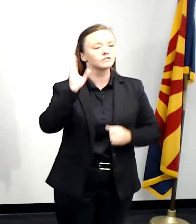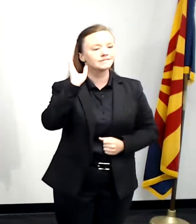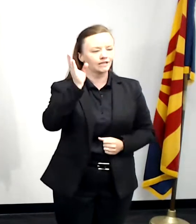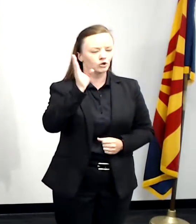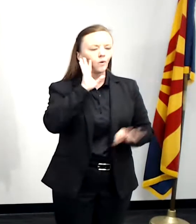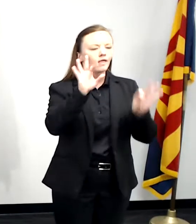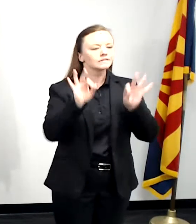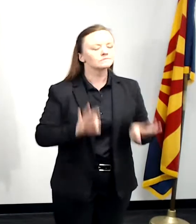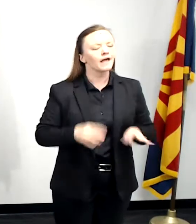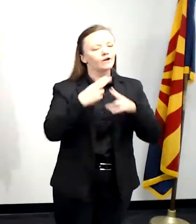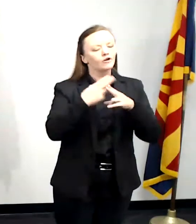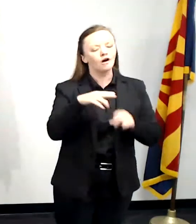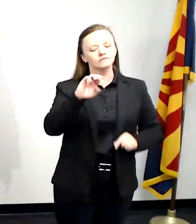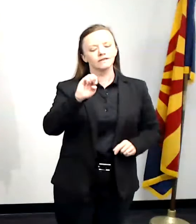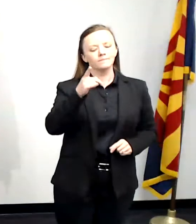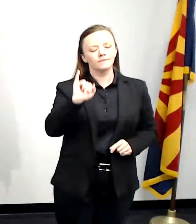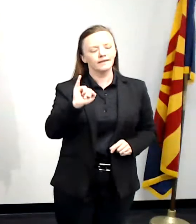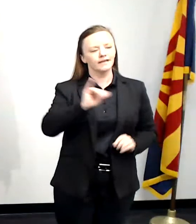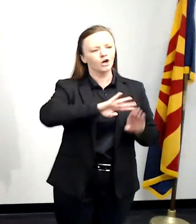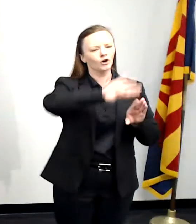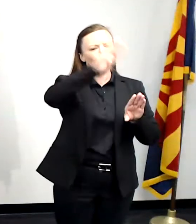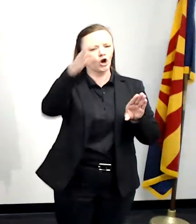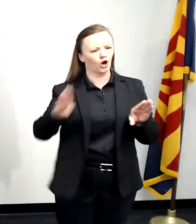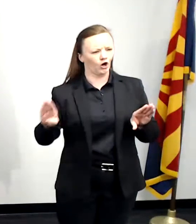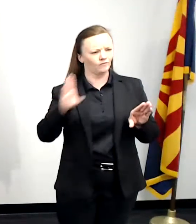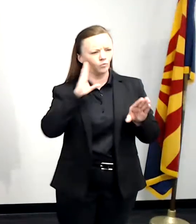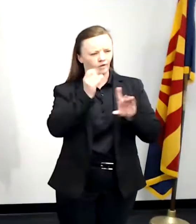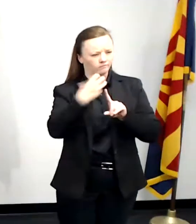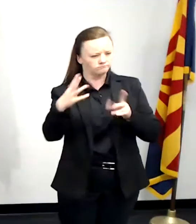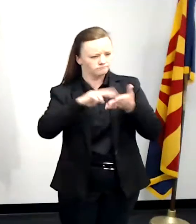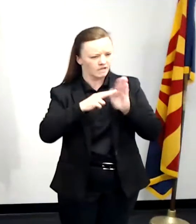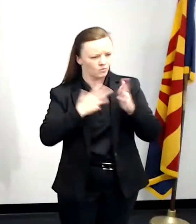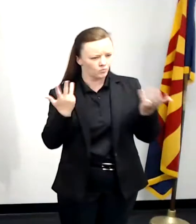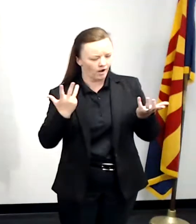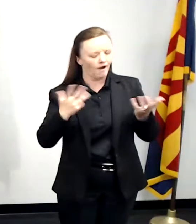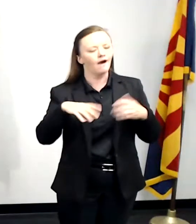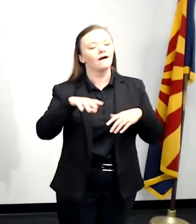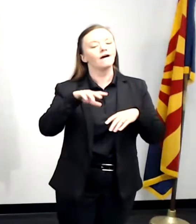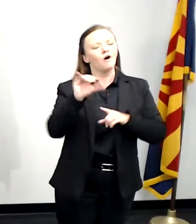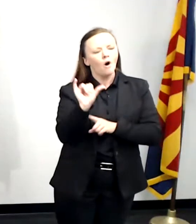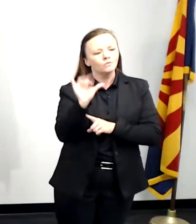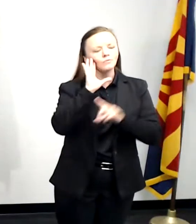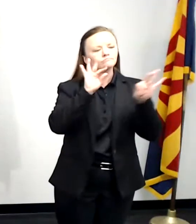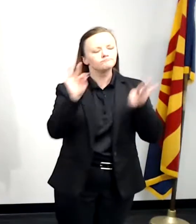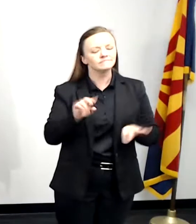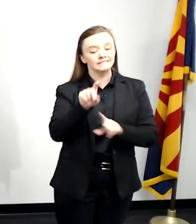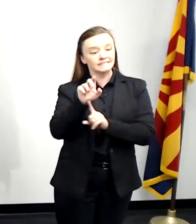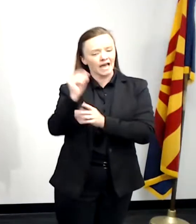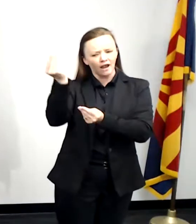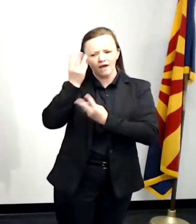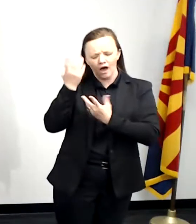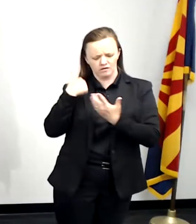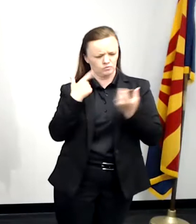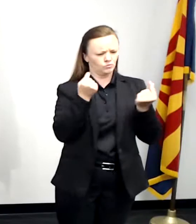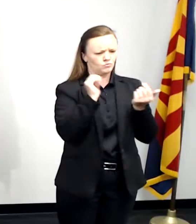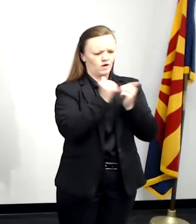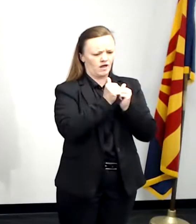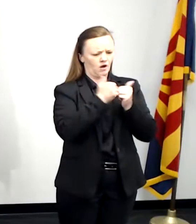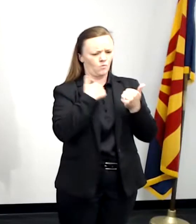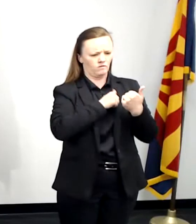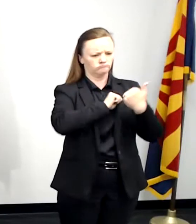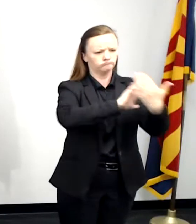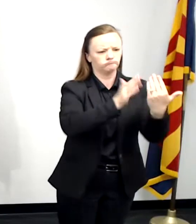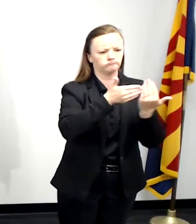Curve and how this data informs our strategies as we push forward and deal with the disease within our